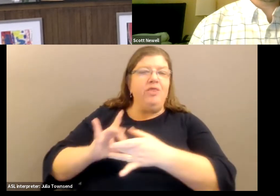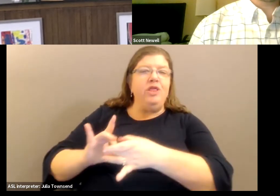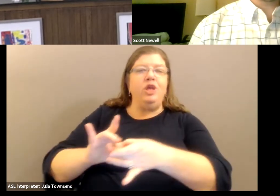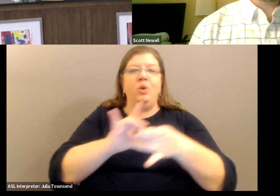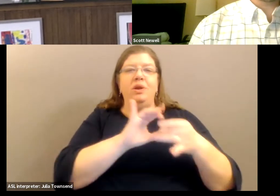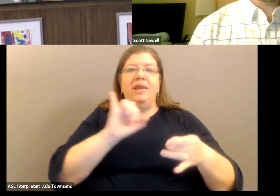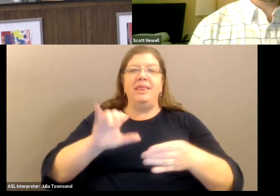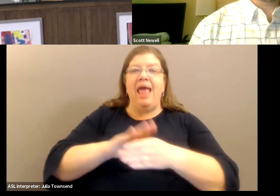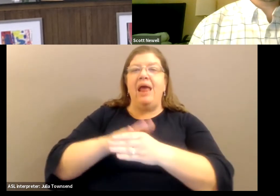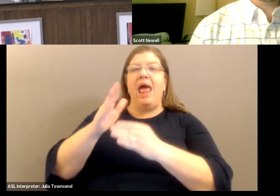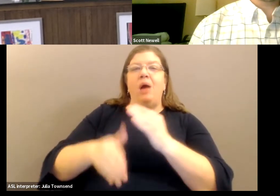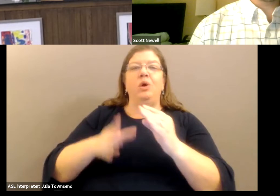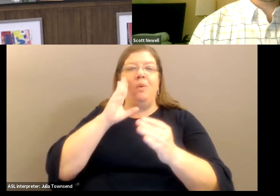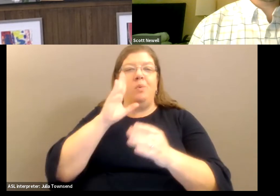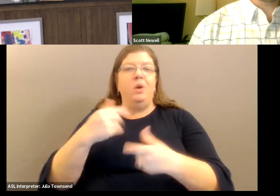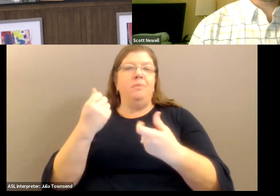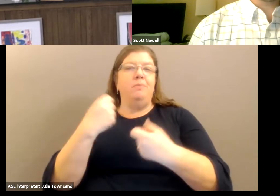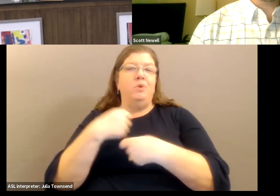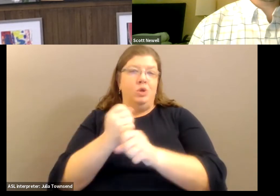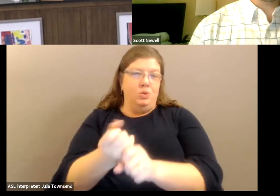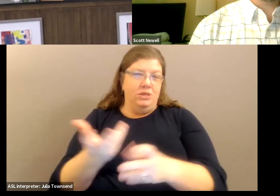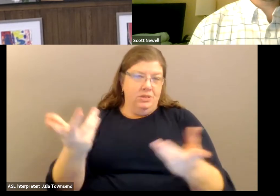produce. Thanks.